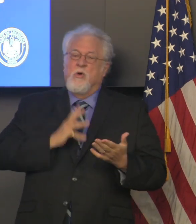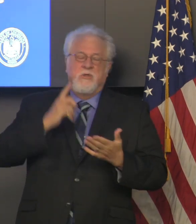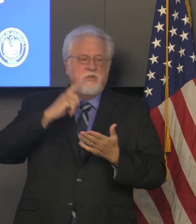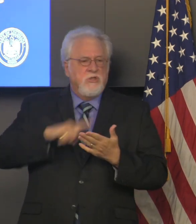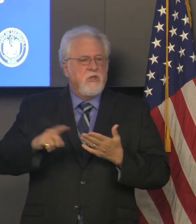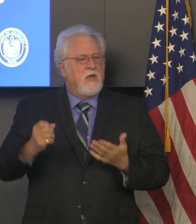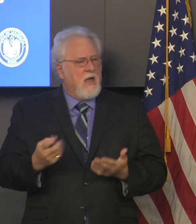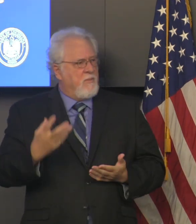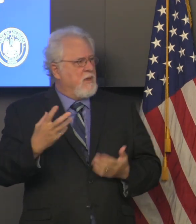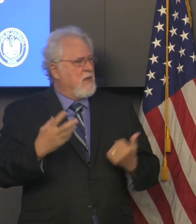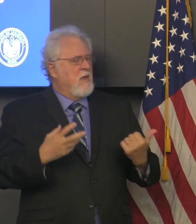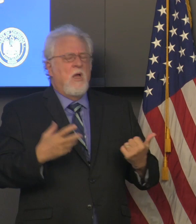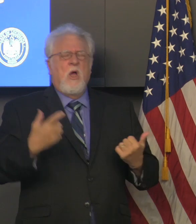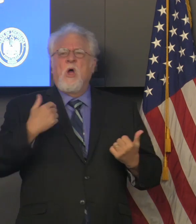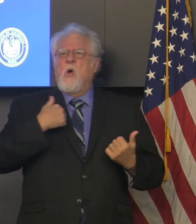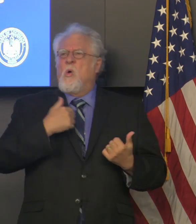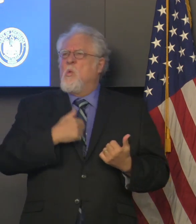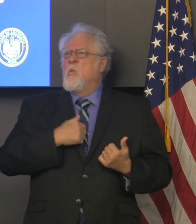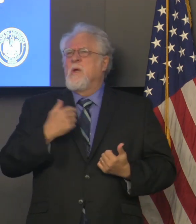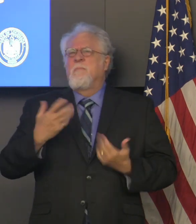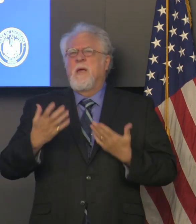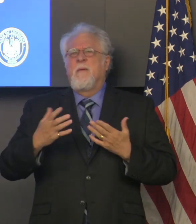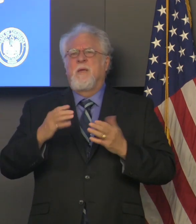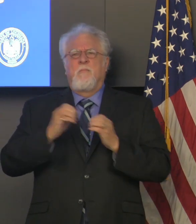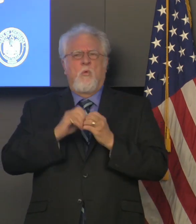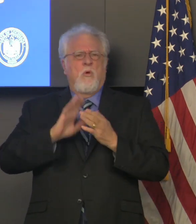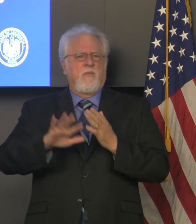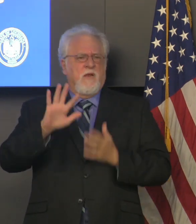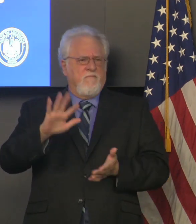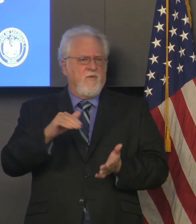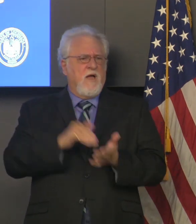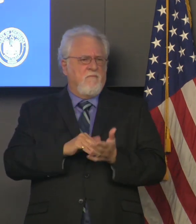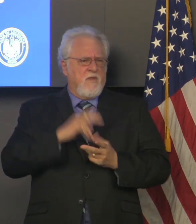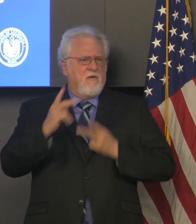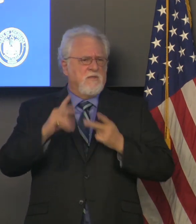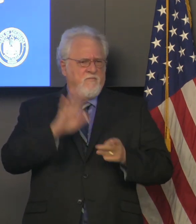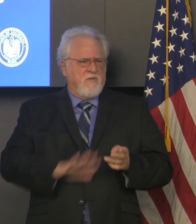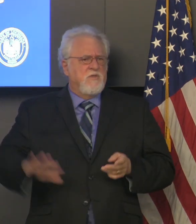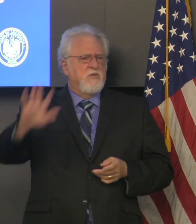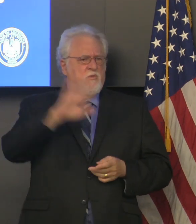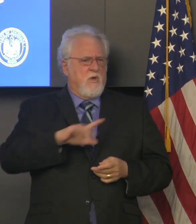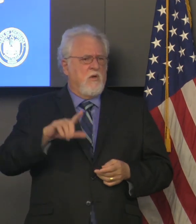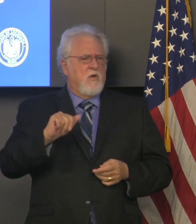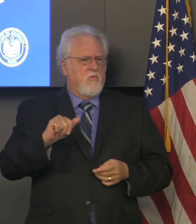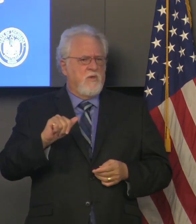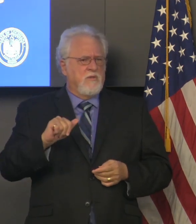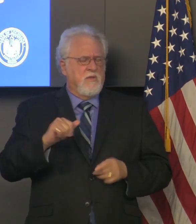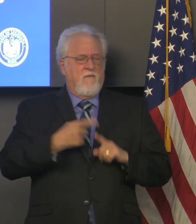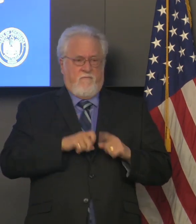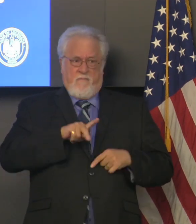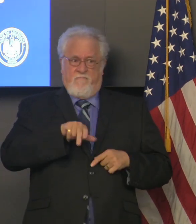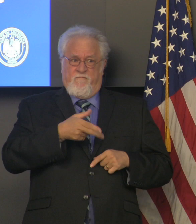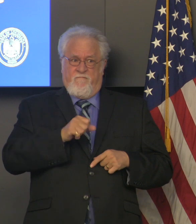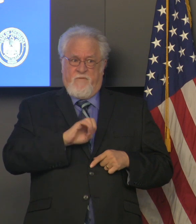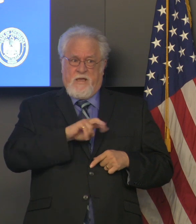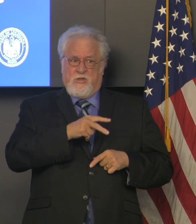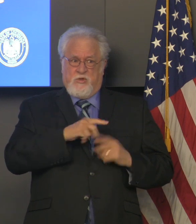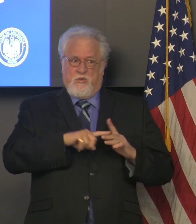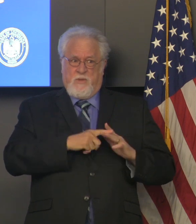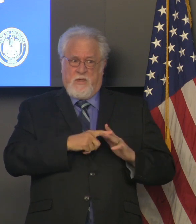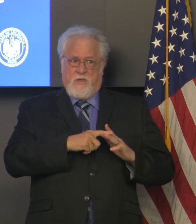many visits are we talking? Sure, we've probably made over 5,000 visits across the state since Phase 2 began.